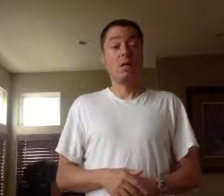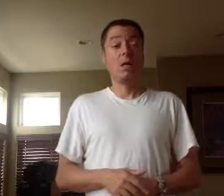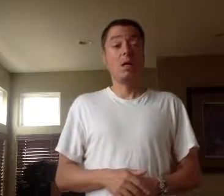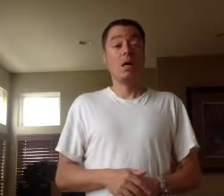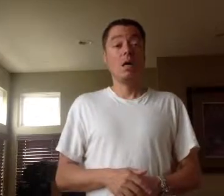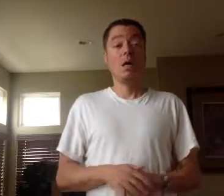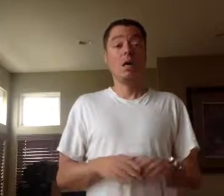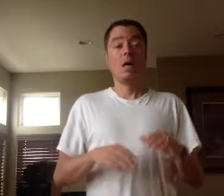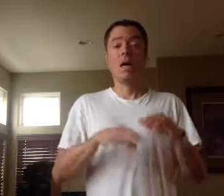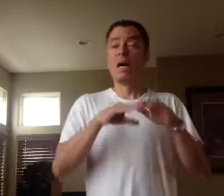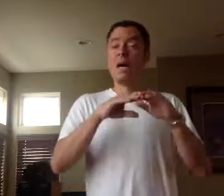less than,